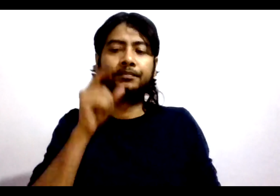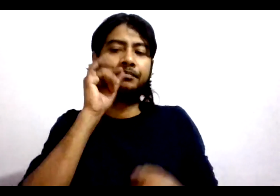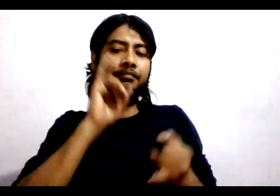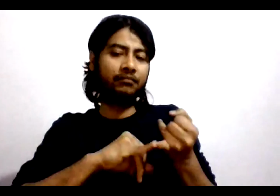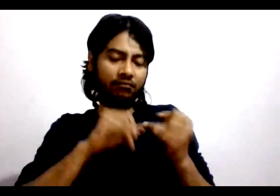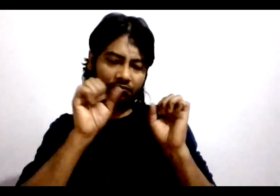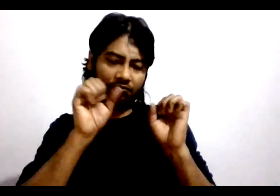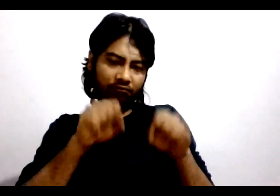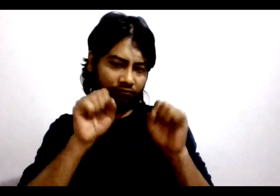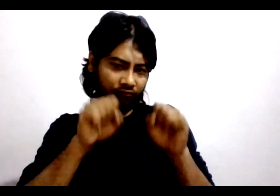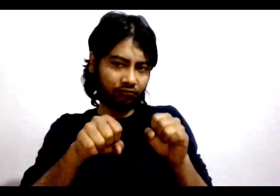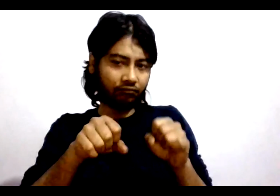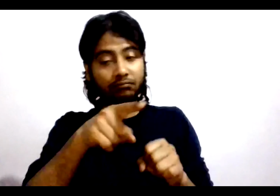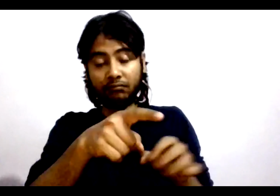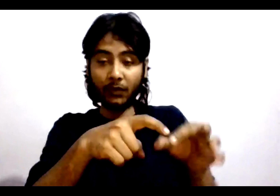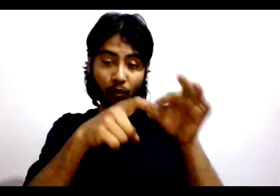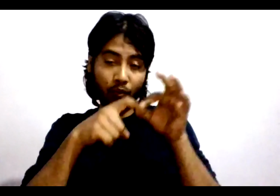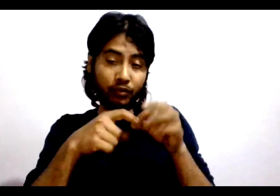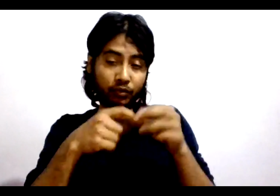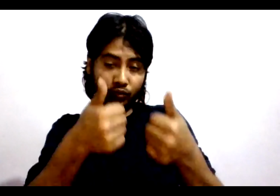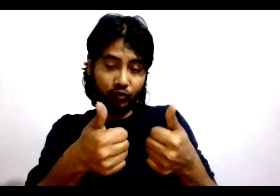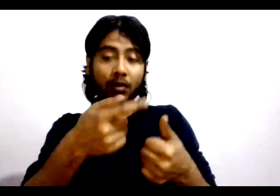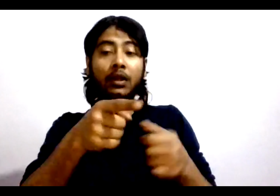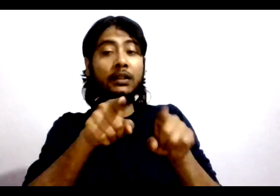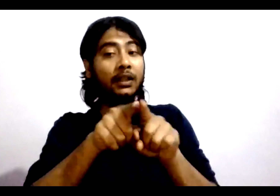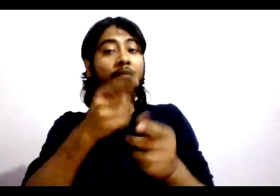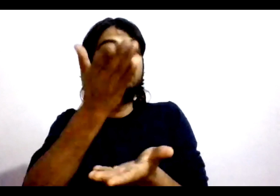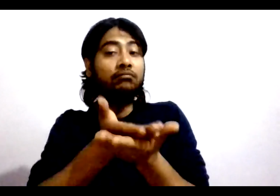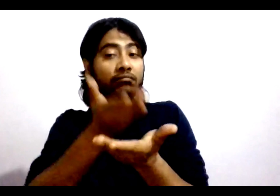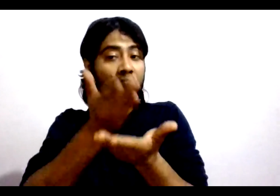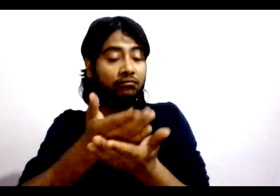are feedbacks from the field. But let me tell you what